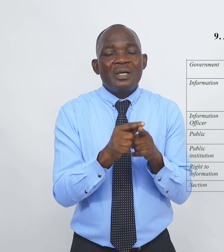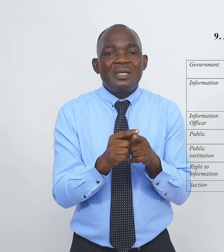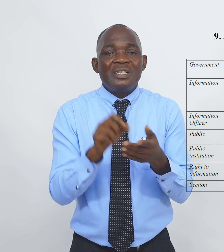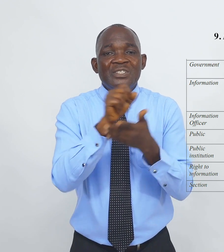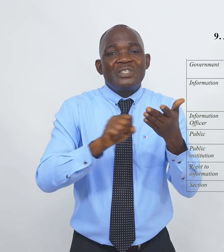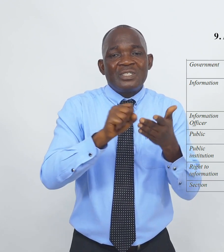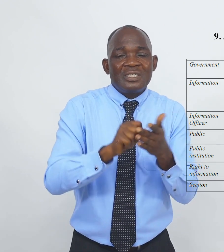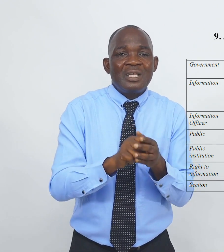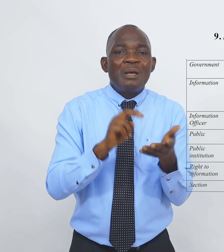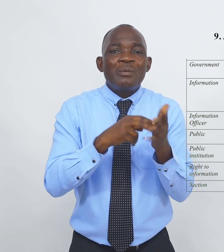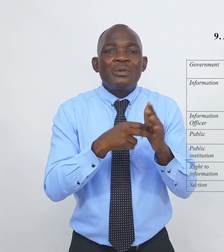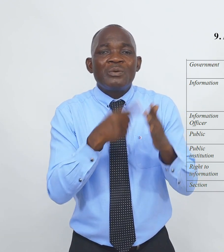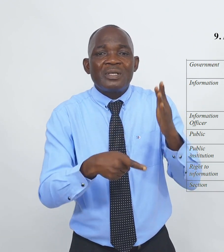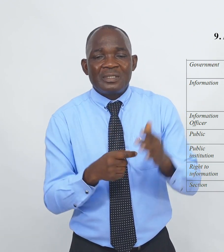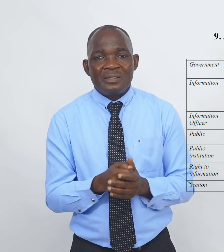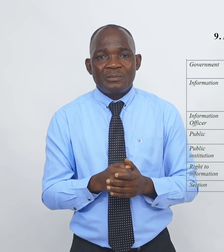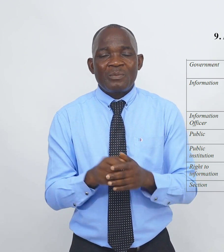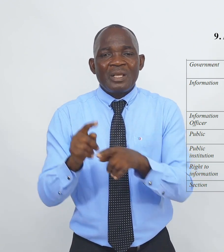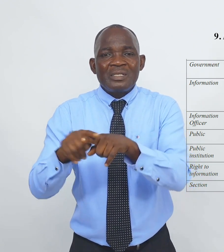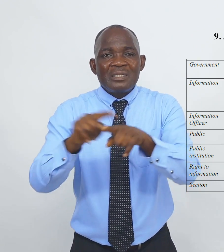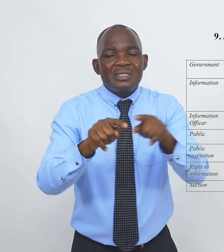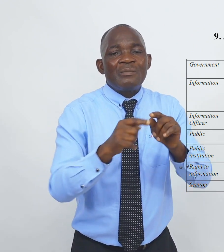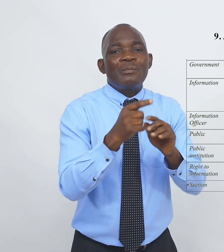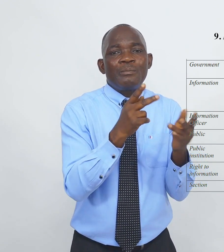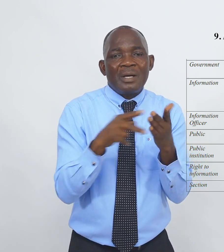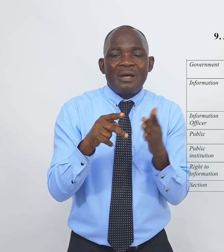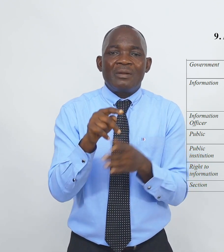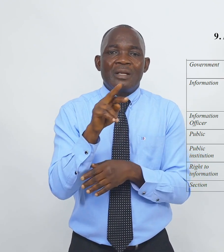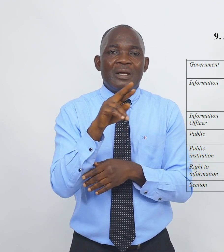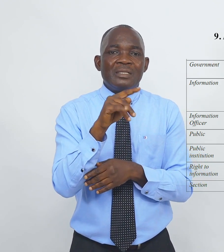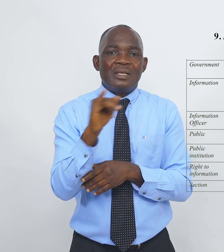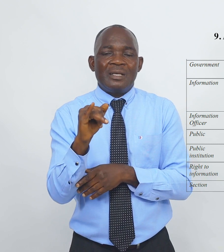section. Definition: different parts of the RTI Act.